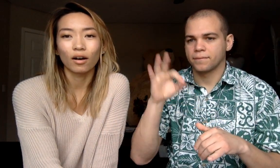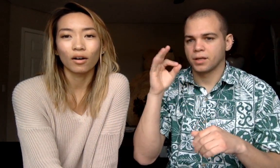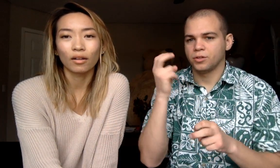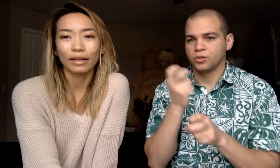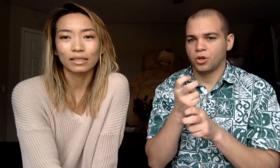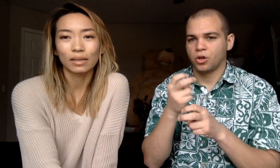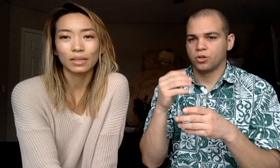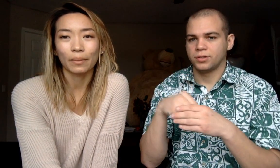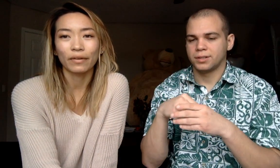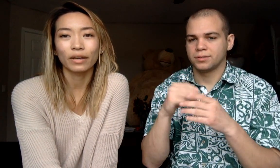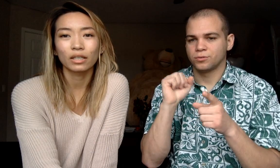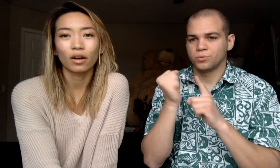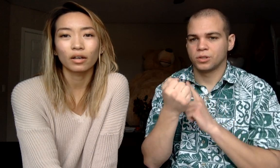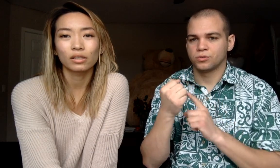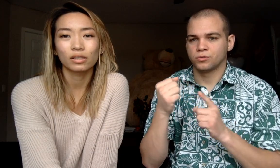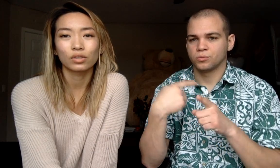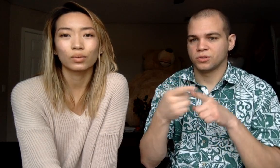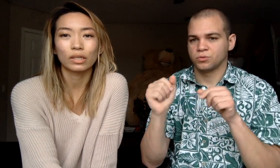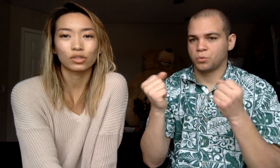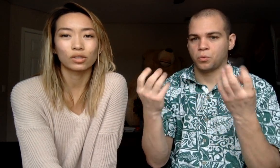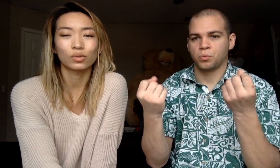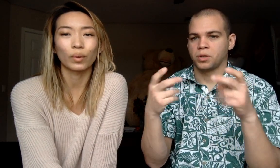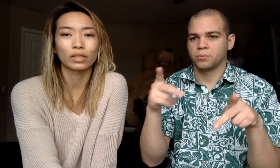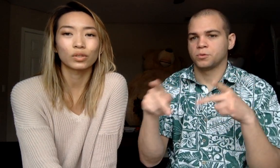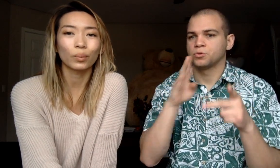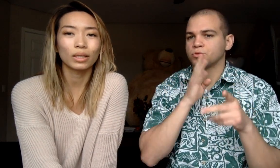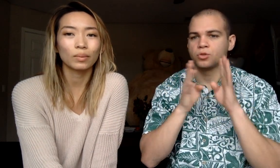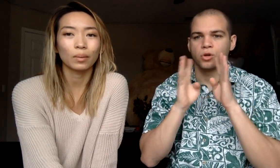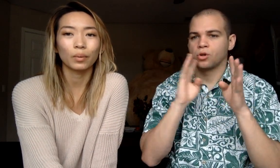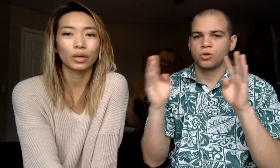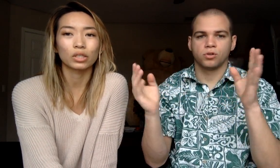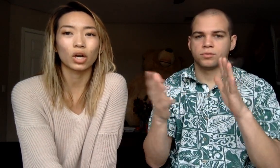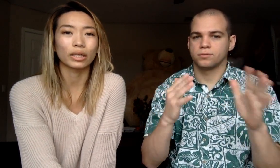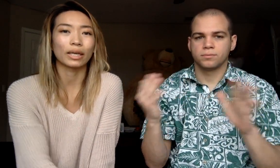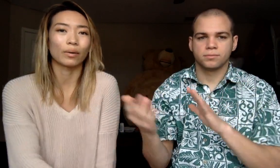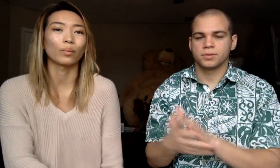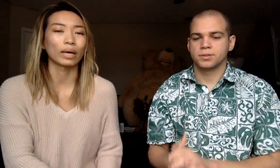at the same time? I find it hard in situations when so many people are talking at once.